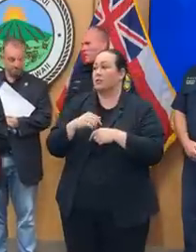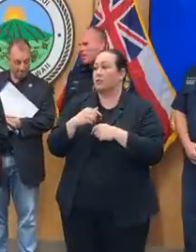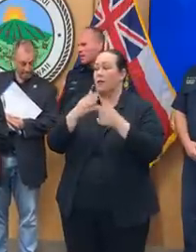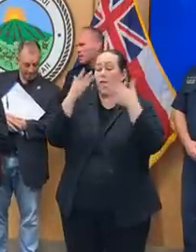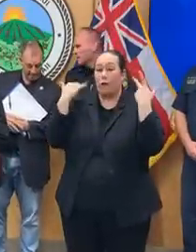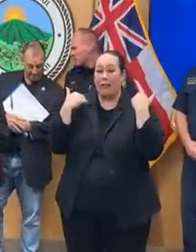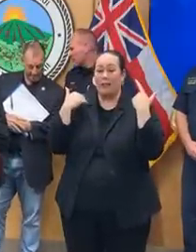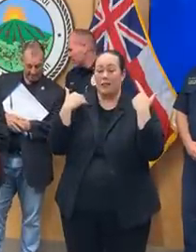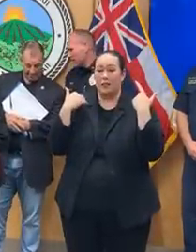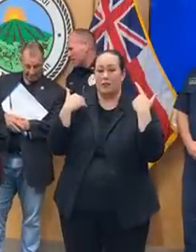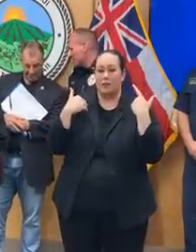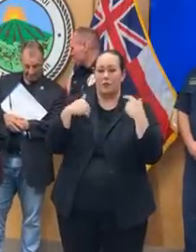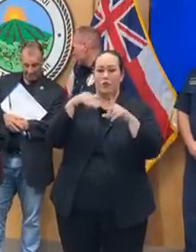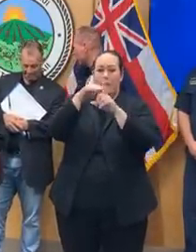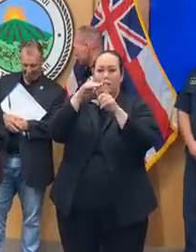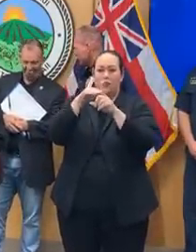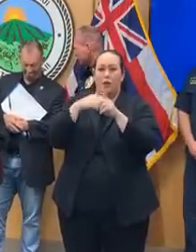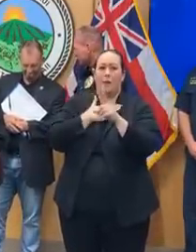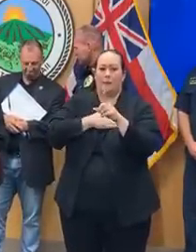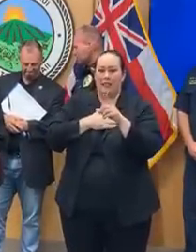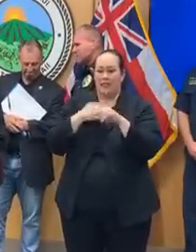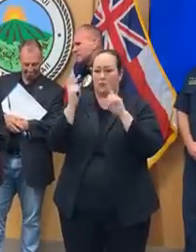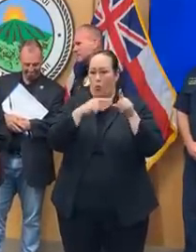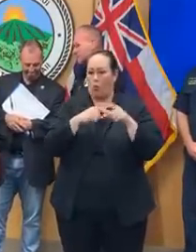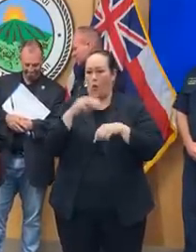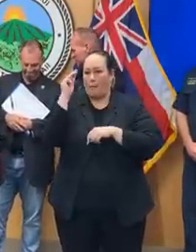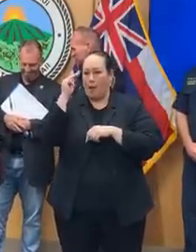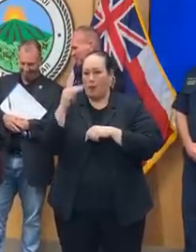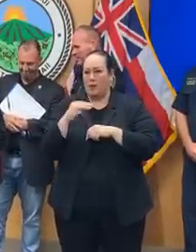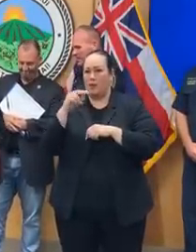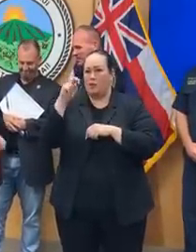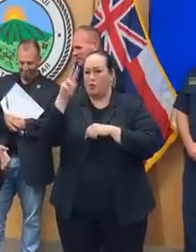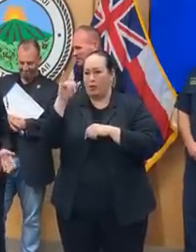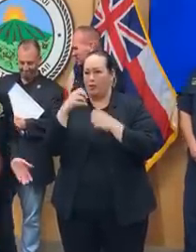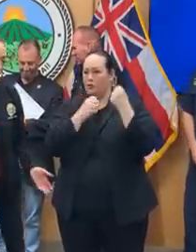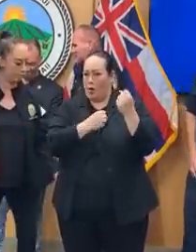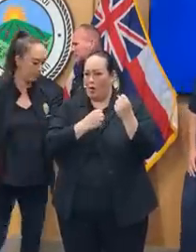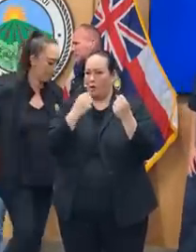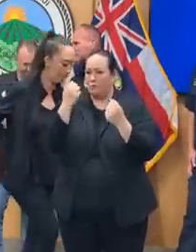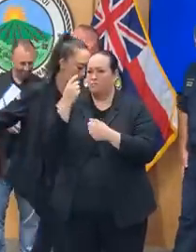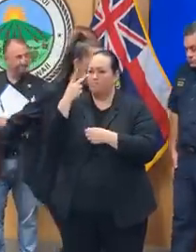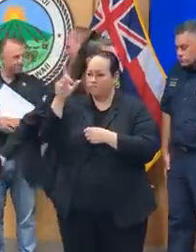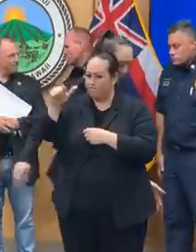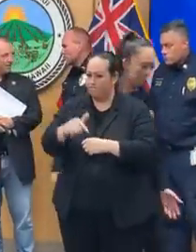Please visit Maui Nui Strong to donate and volunteer. Mahalo nui. Ahui ho.